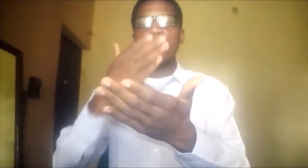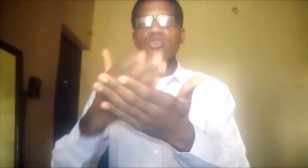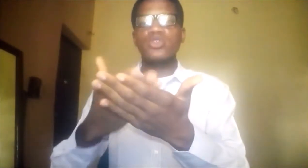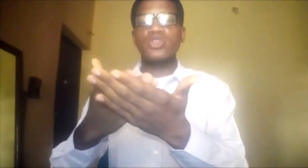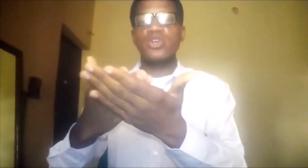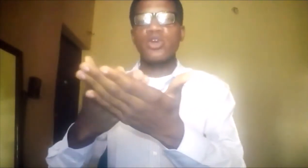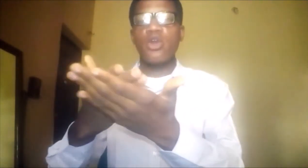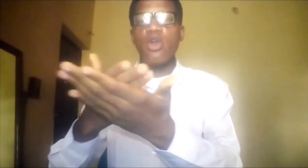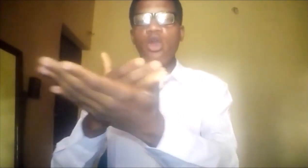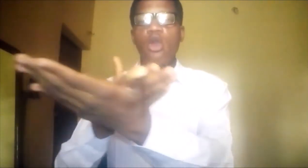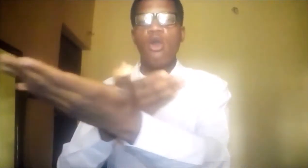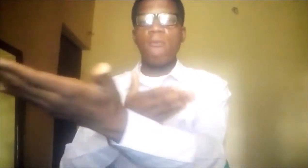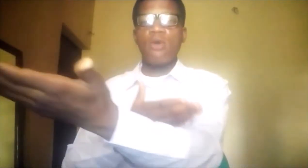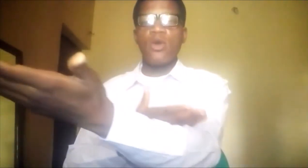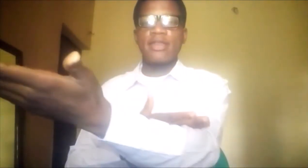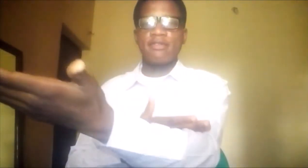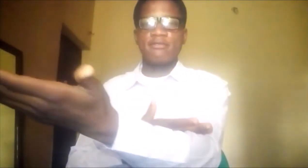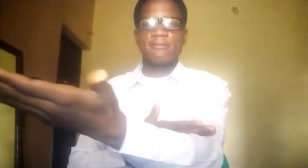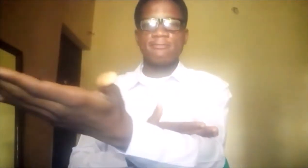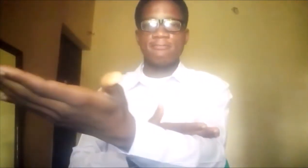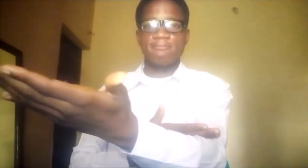Good morning.